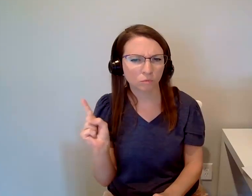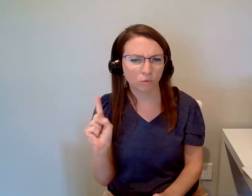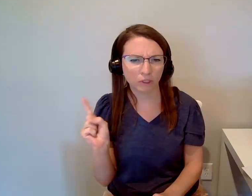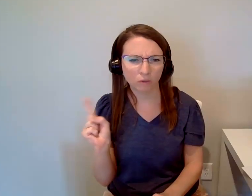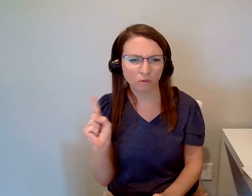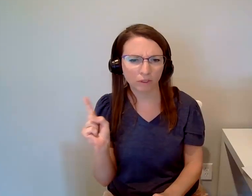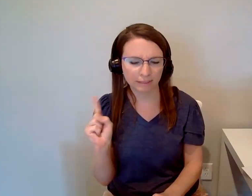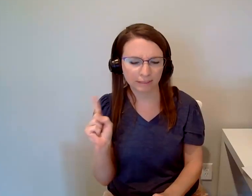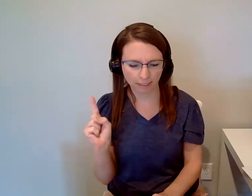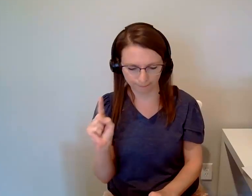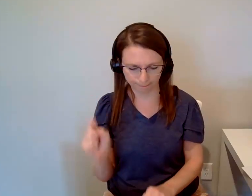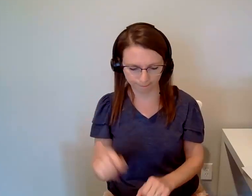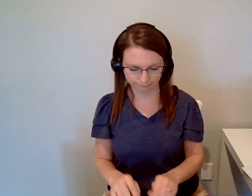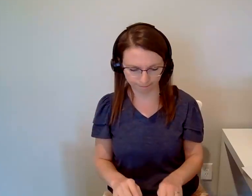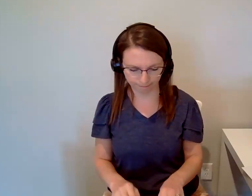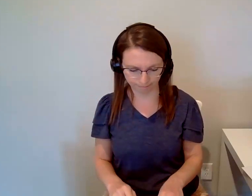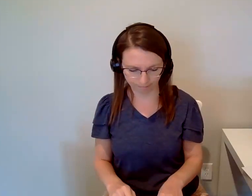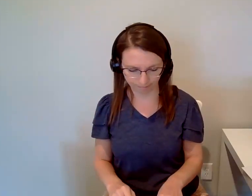where are you learning sign?